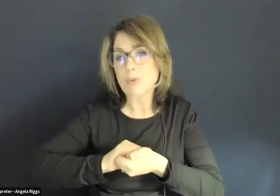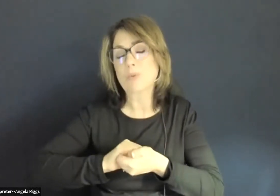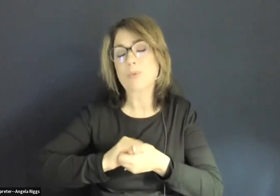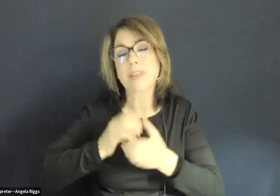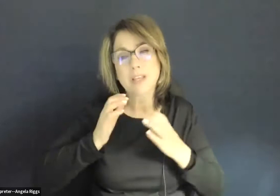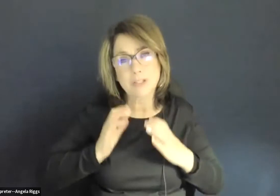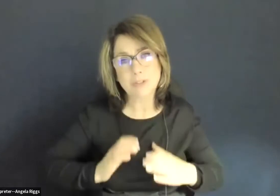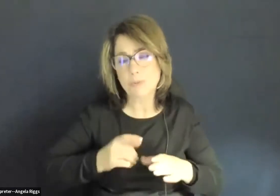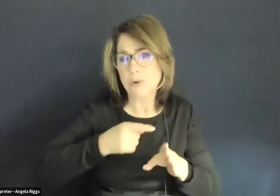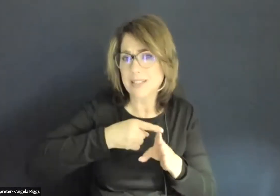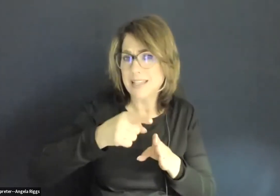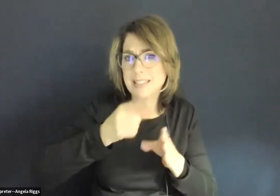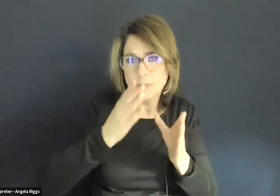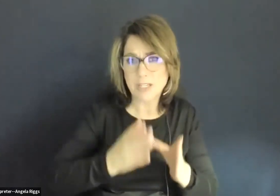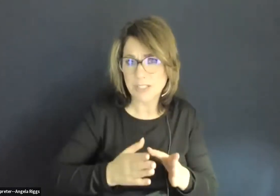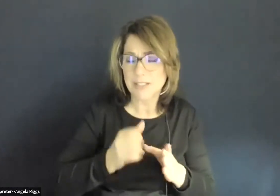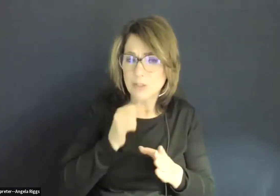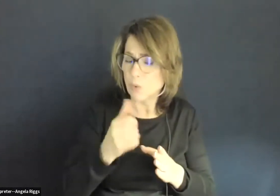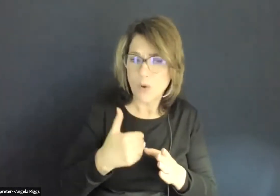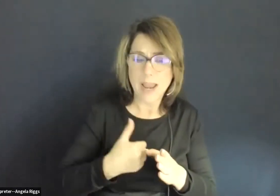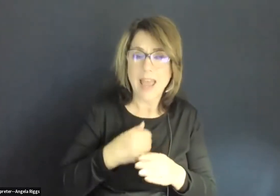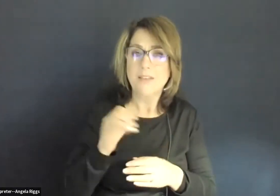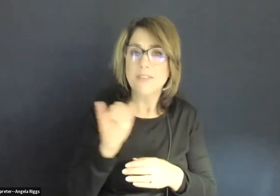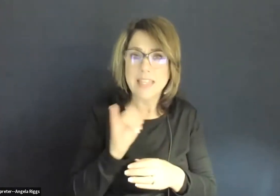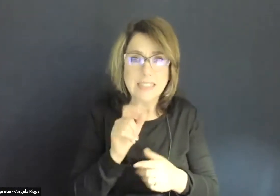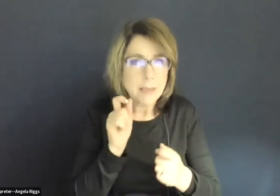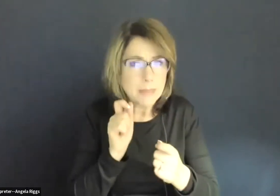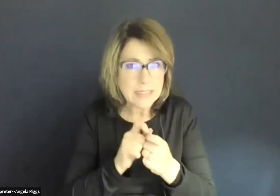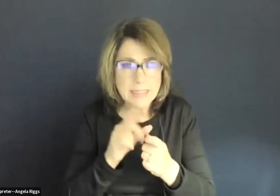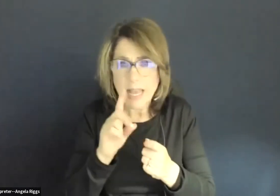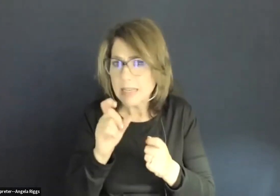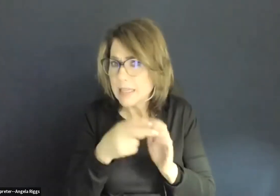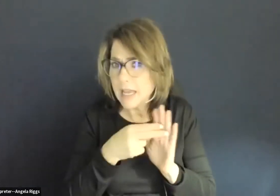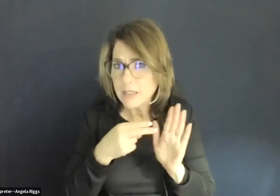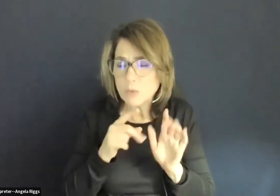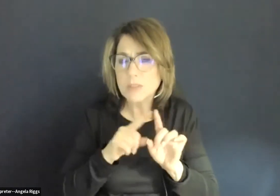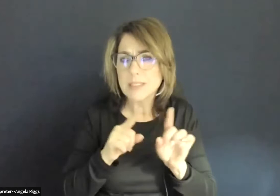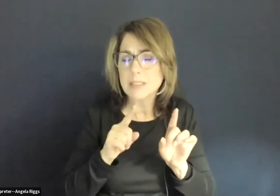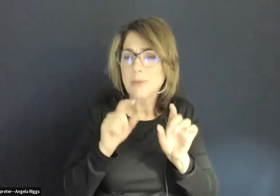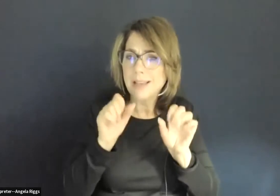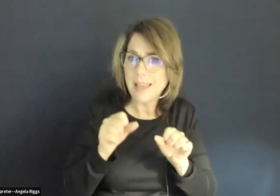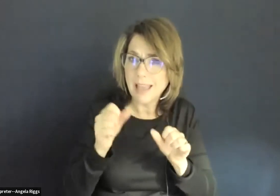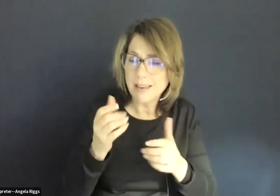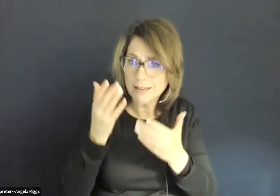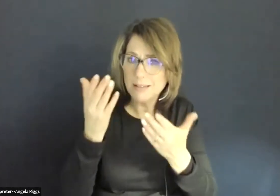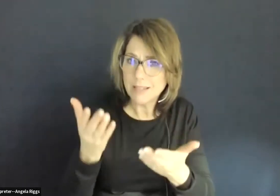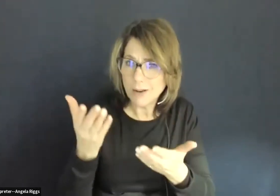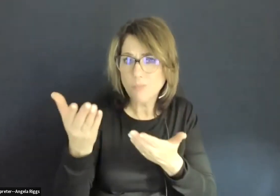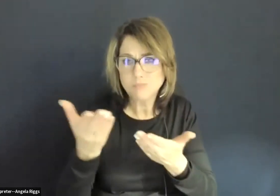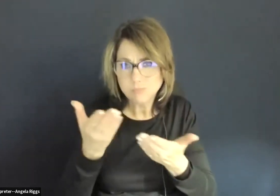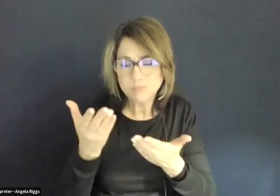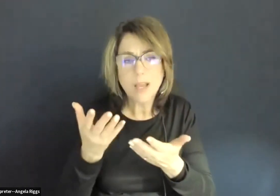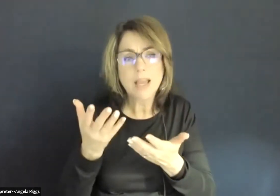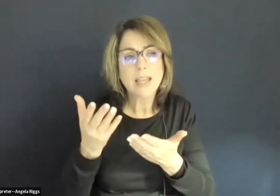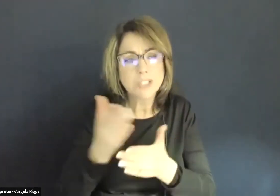and specialists that don't have the same exact diagnoses, but can still offer each other experience